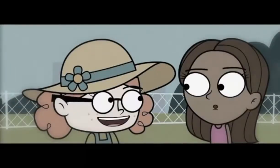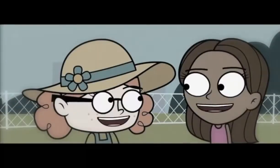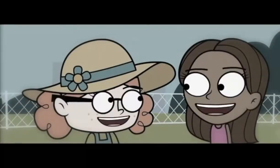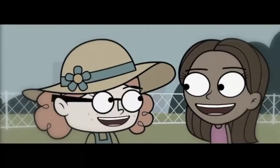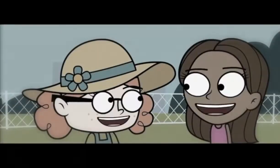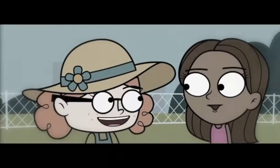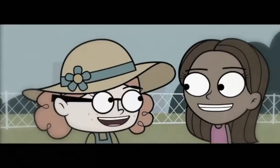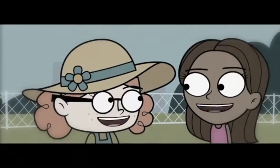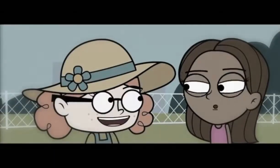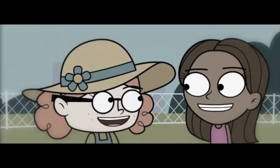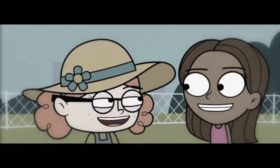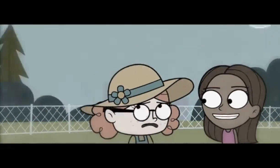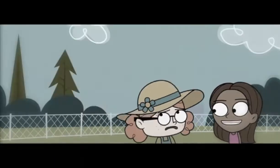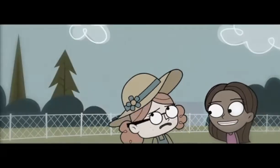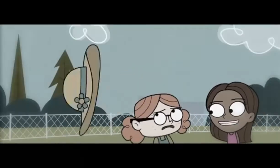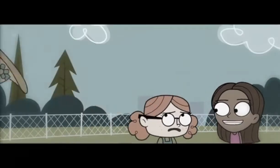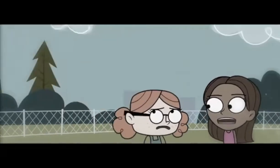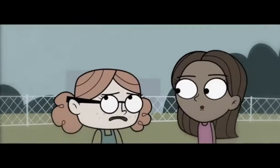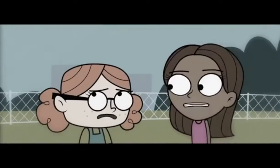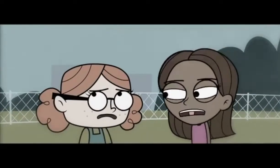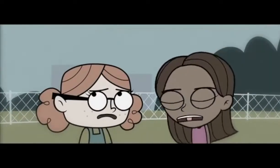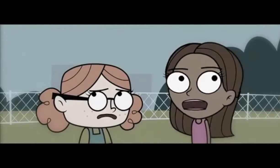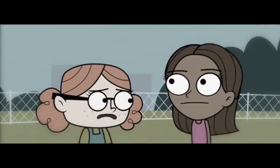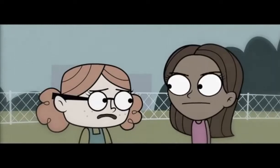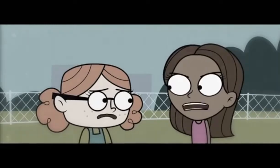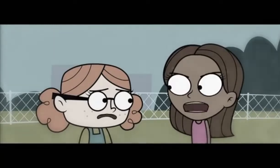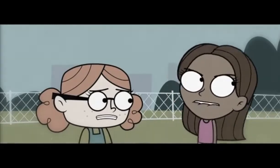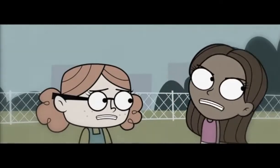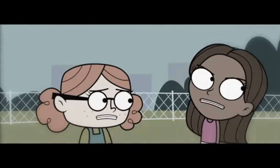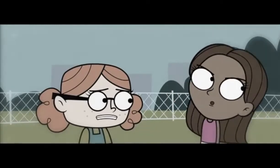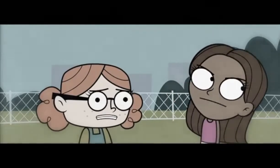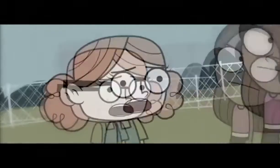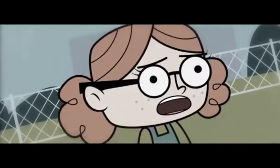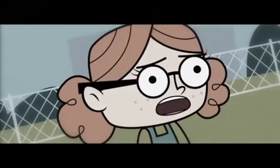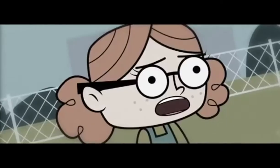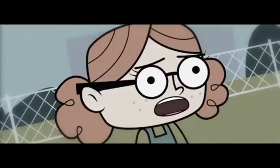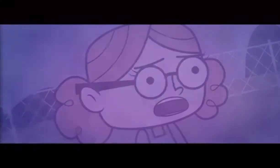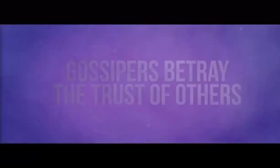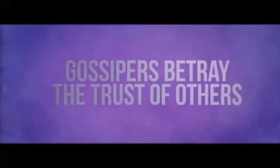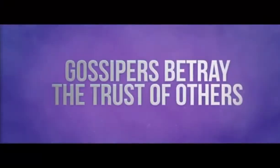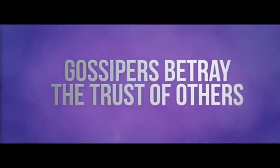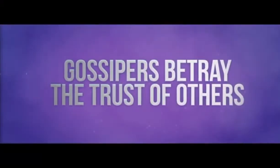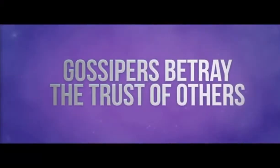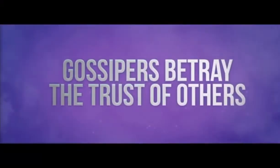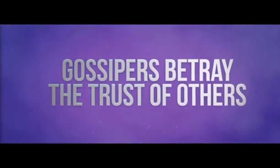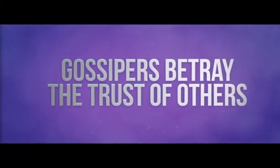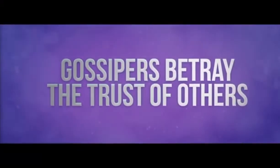cool hat! Want to be friends? That was lame. We're not friends anymore. And gossipers betray the trust